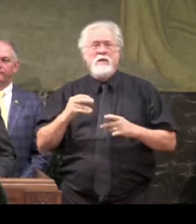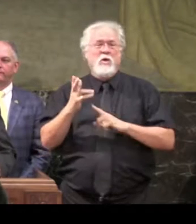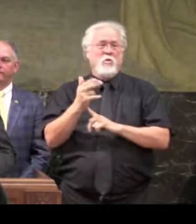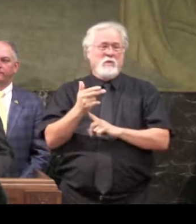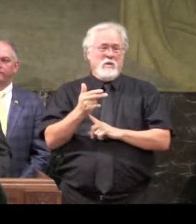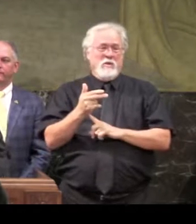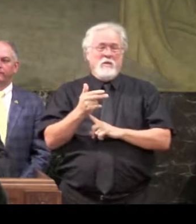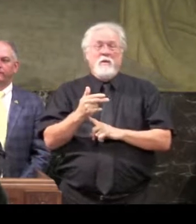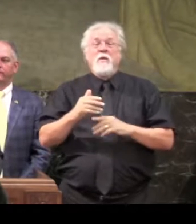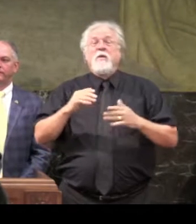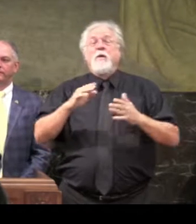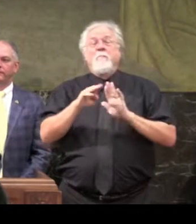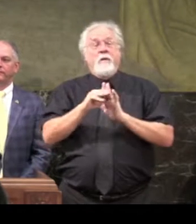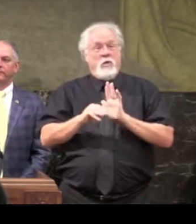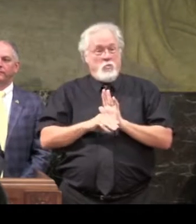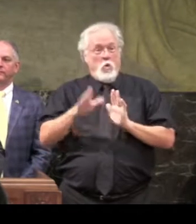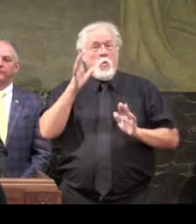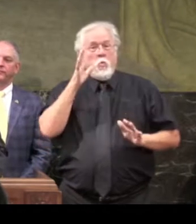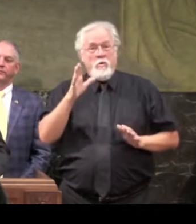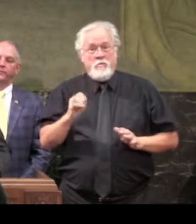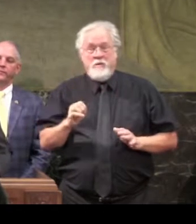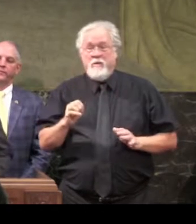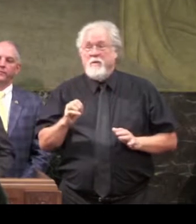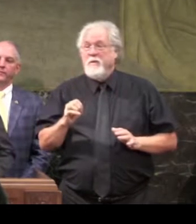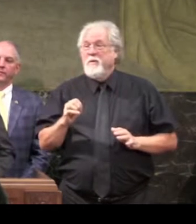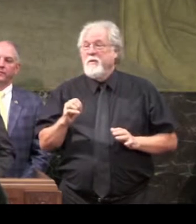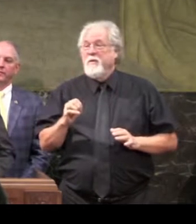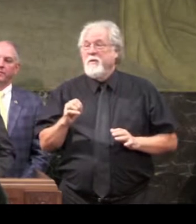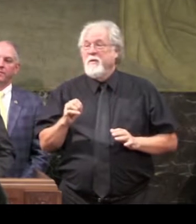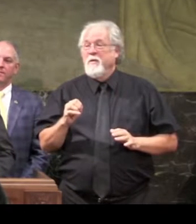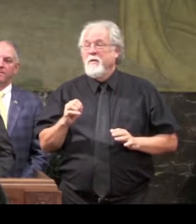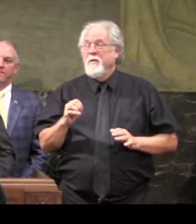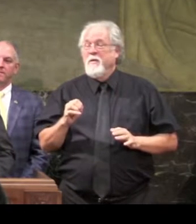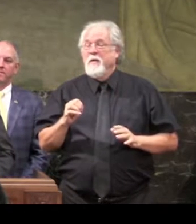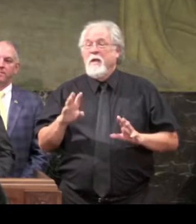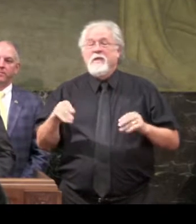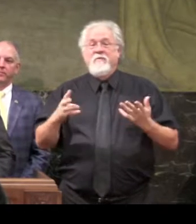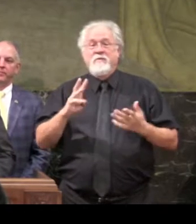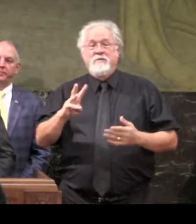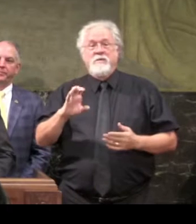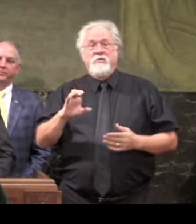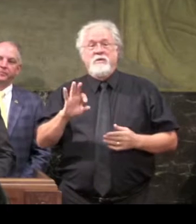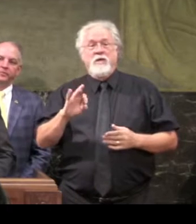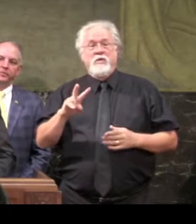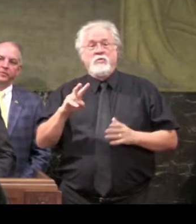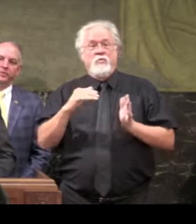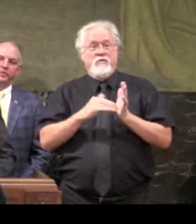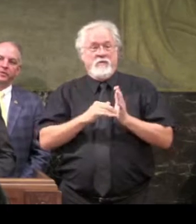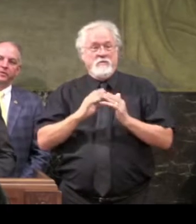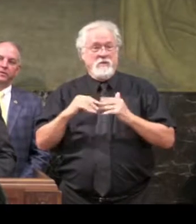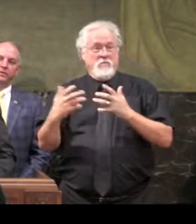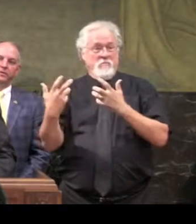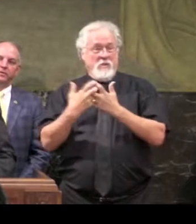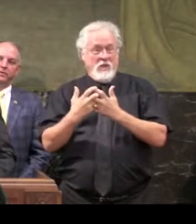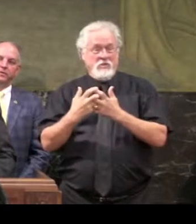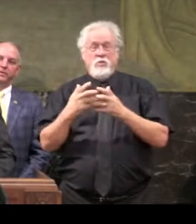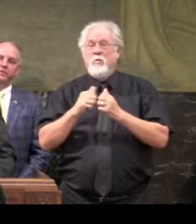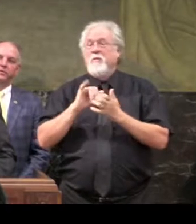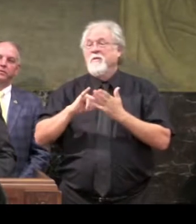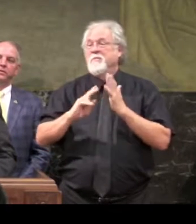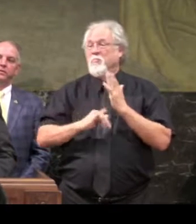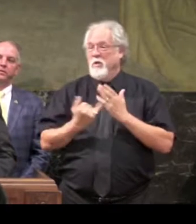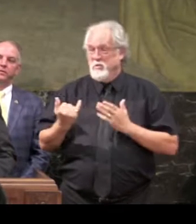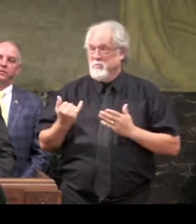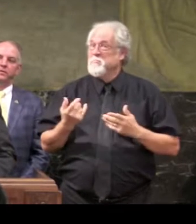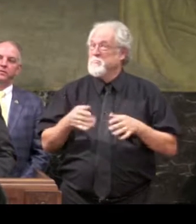hotels. The city of Monroe will be giving $692,000 as a match with this project, which